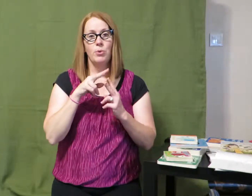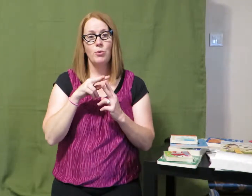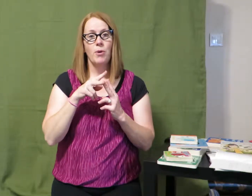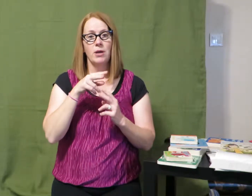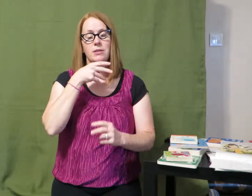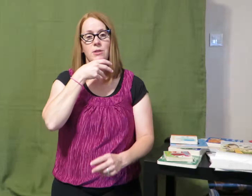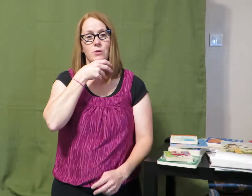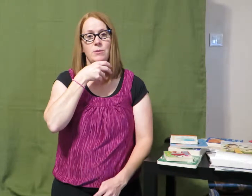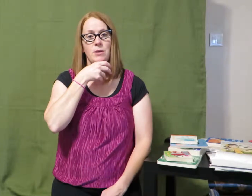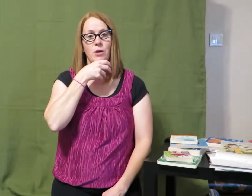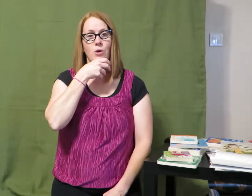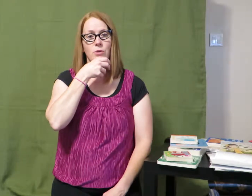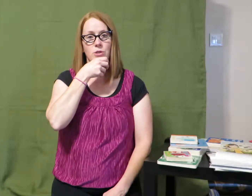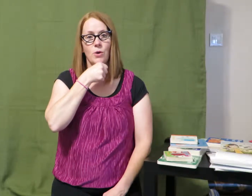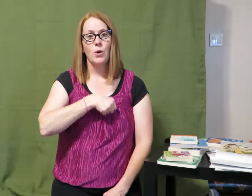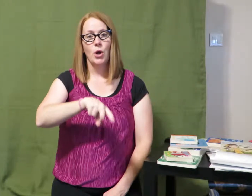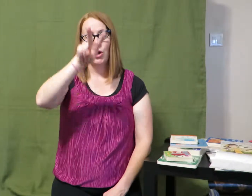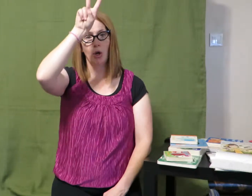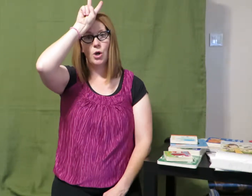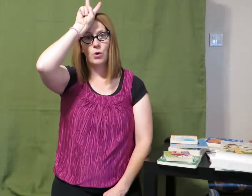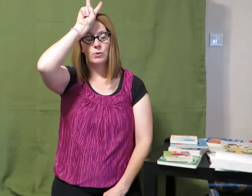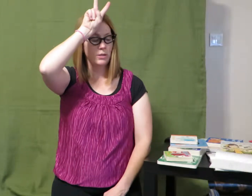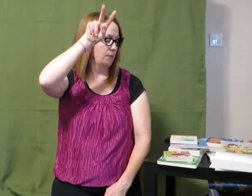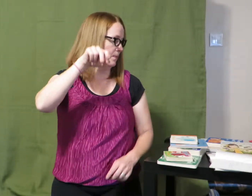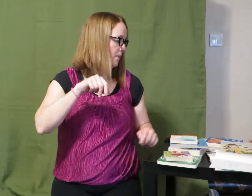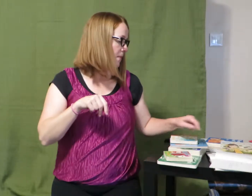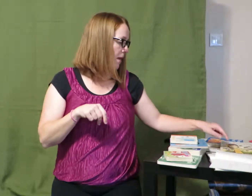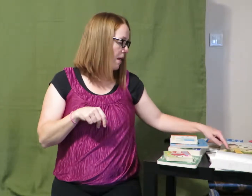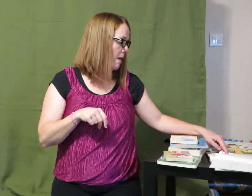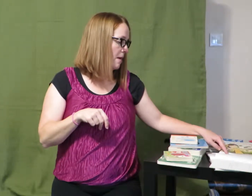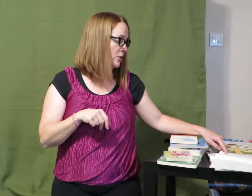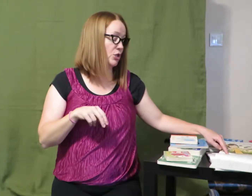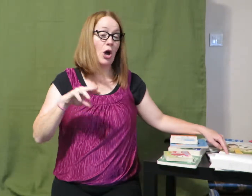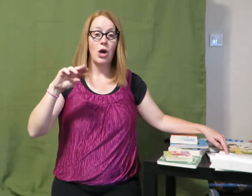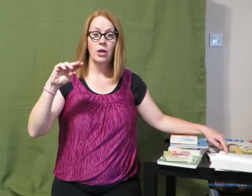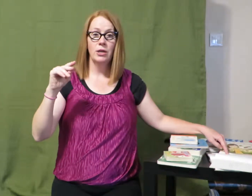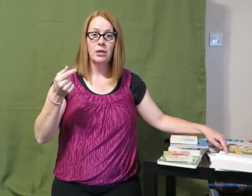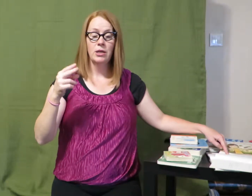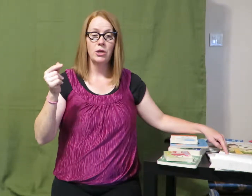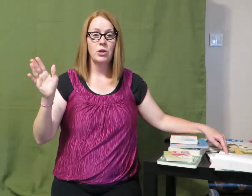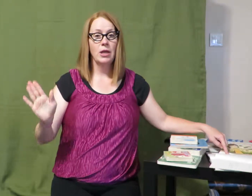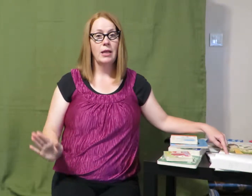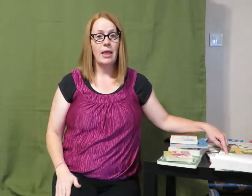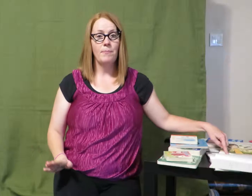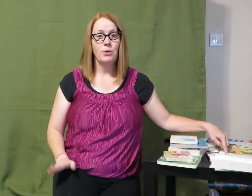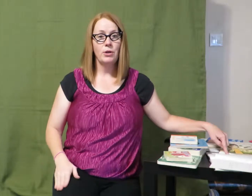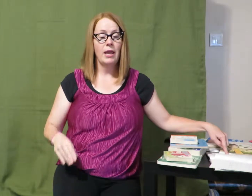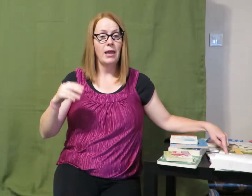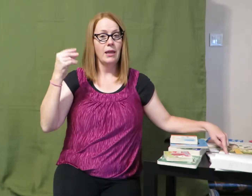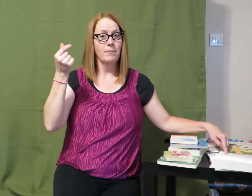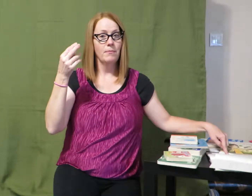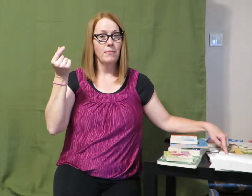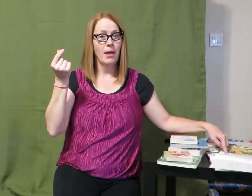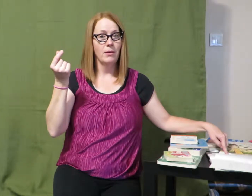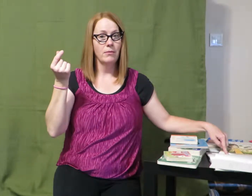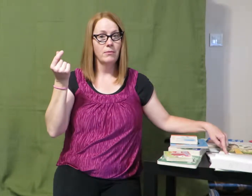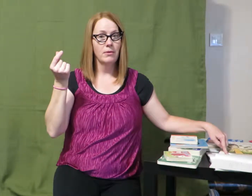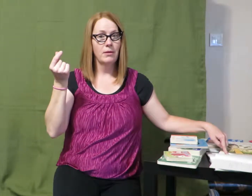both parts though to be the goat. So goat. Dog, clap your leg